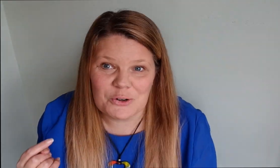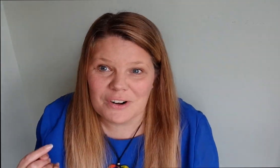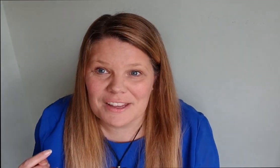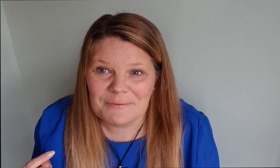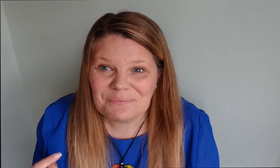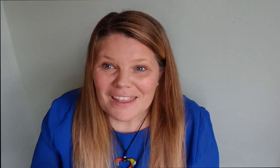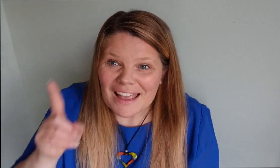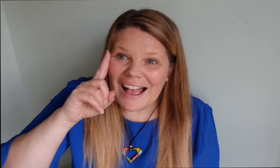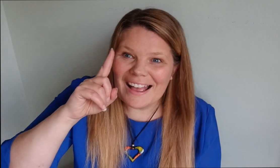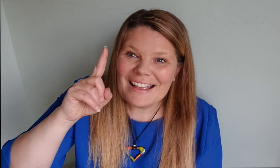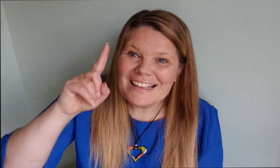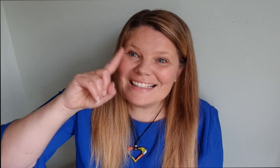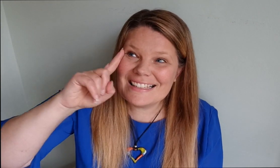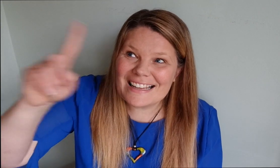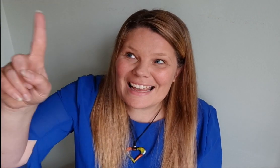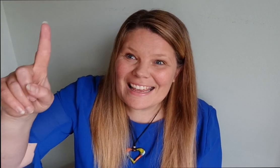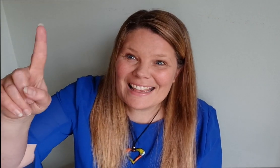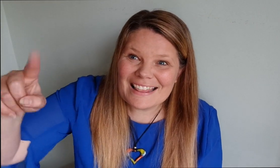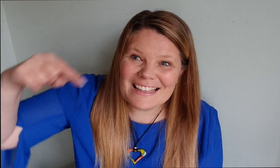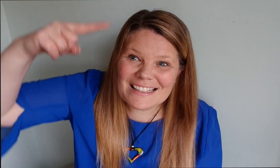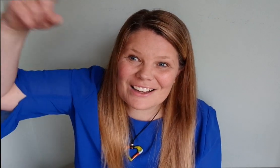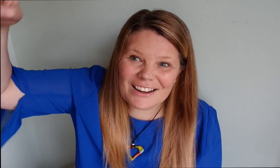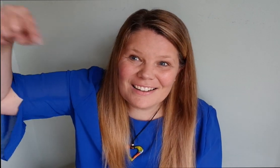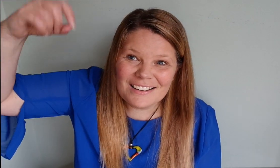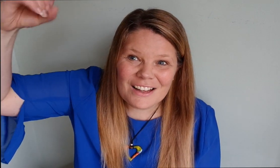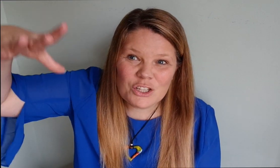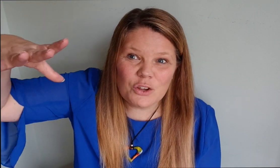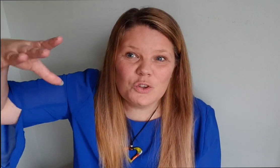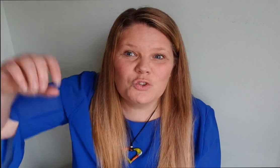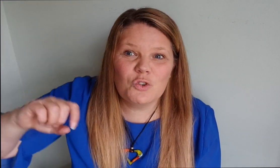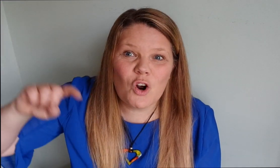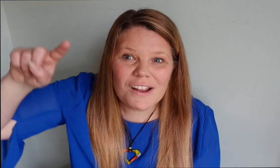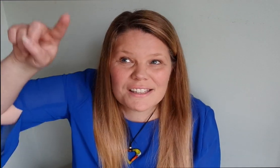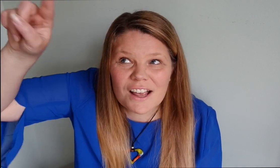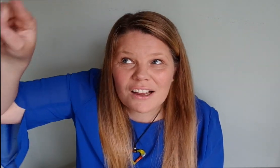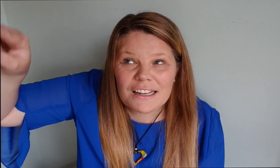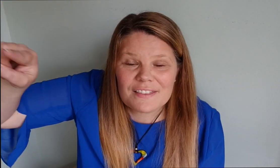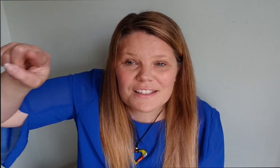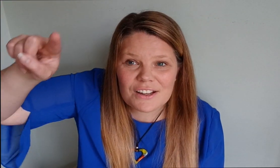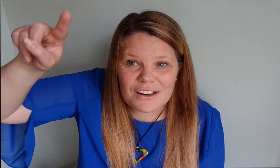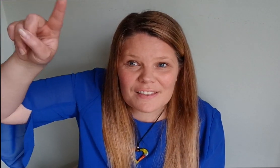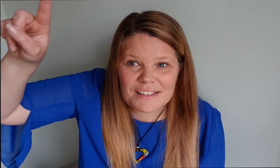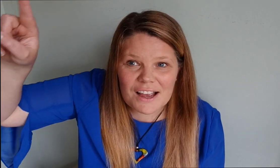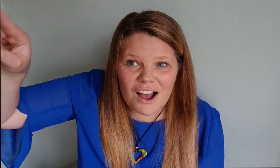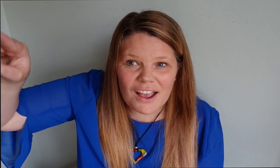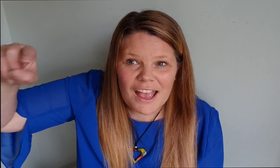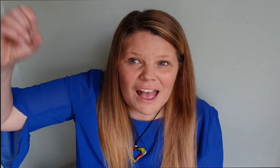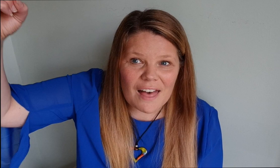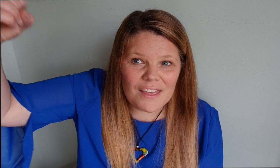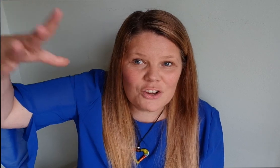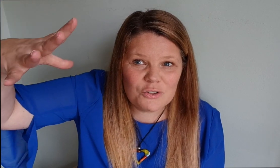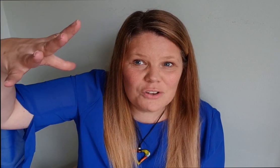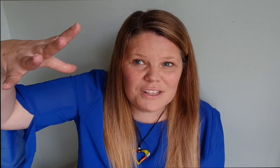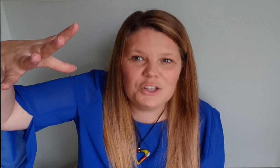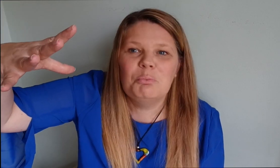are you? See the sun? So you draw a circle in the sun, in the sky, and then you do the